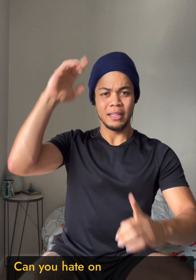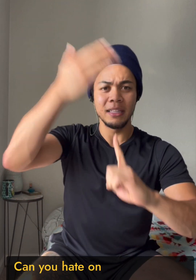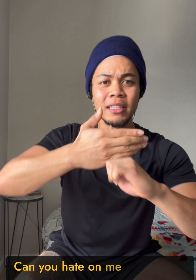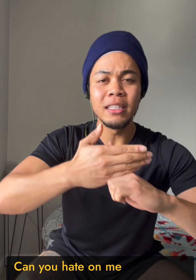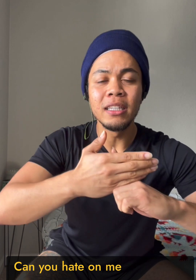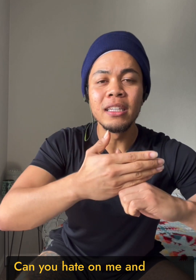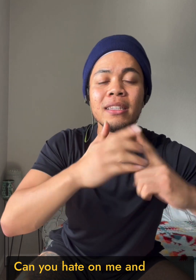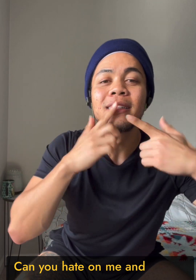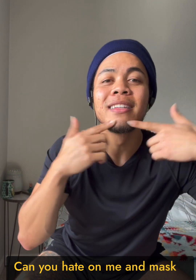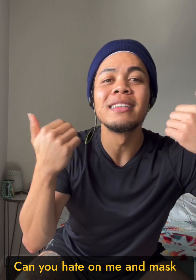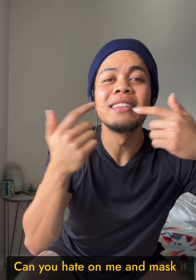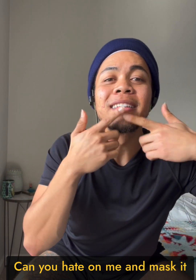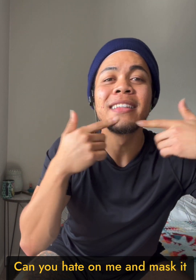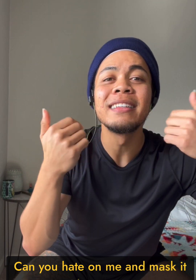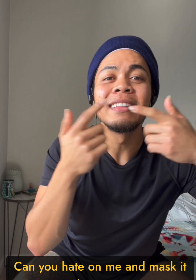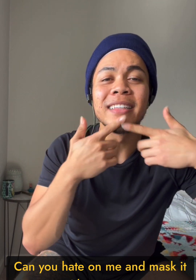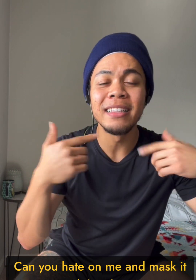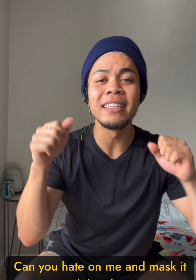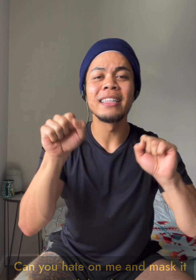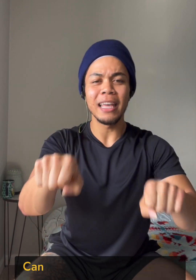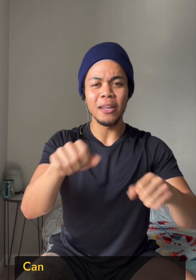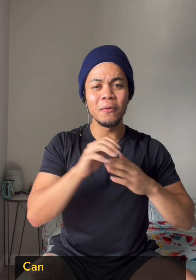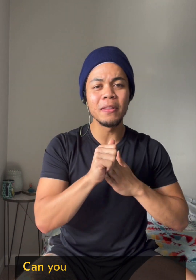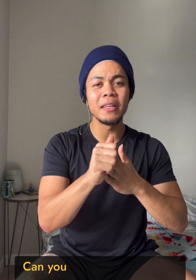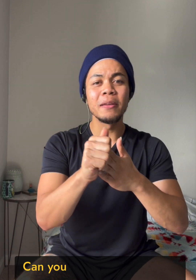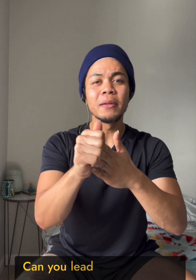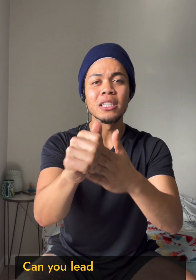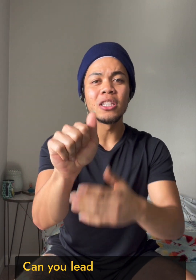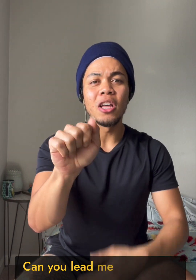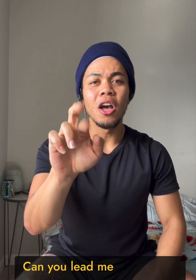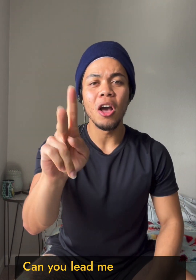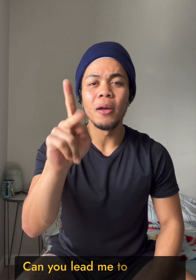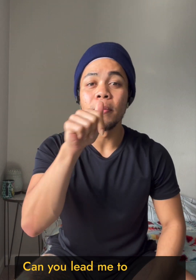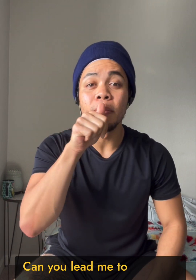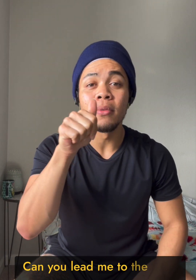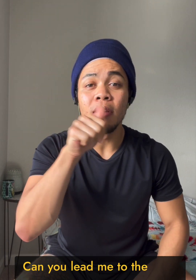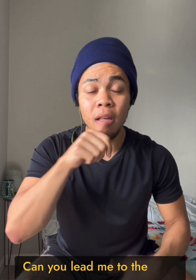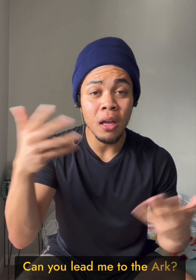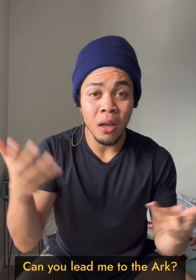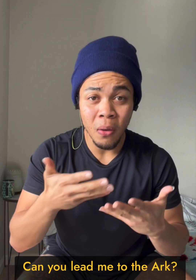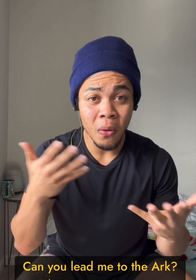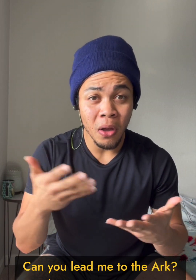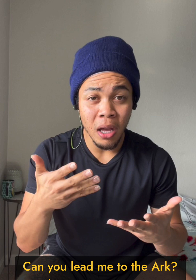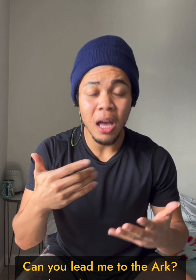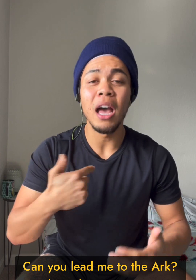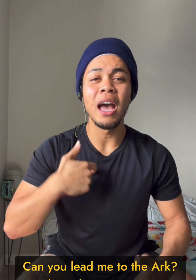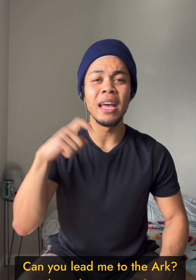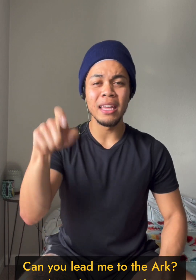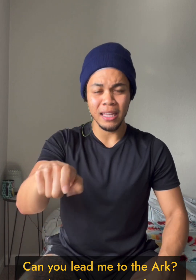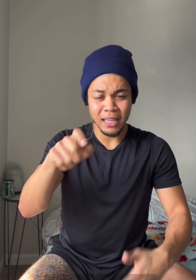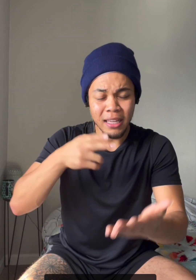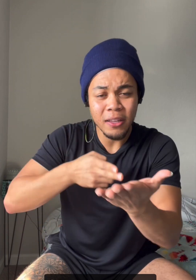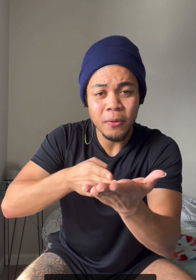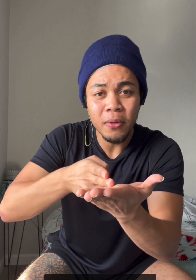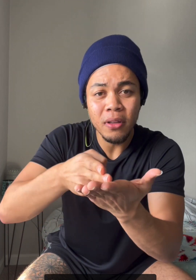and mask it with laughter? Can you leave me to the app, what's the password? I need humanity